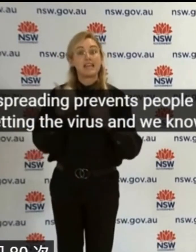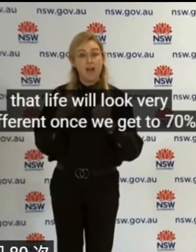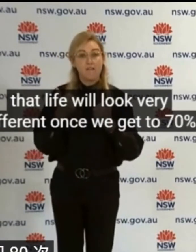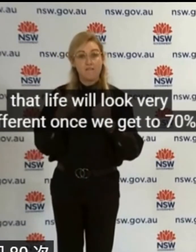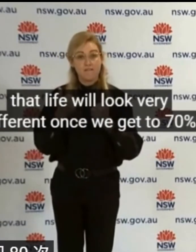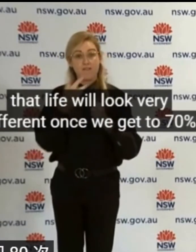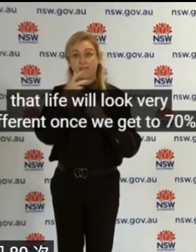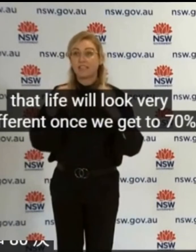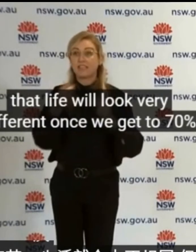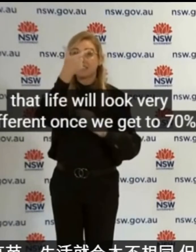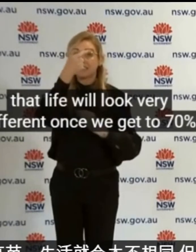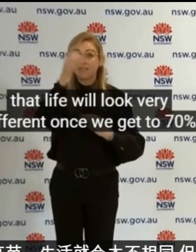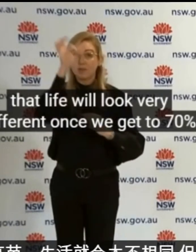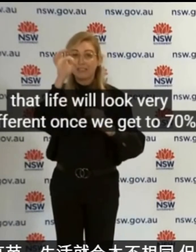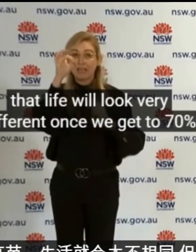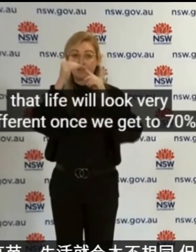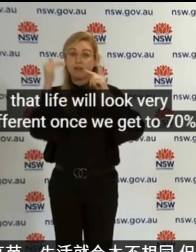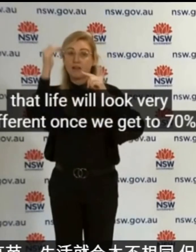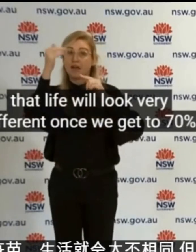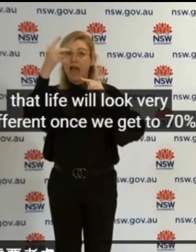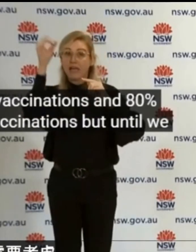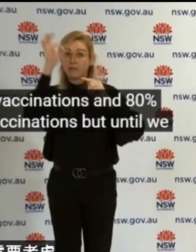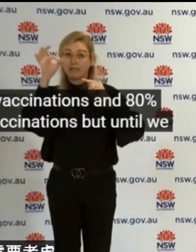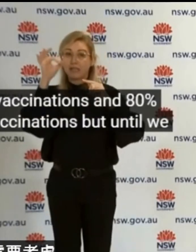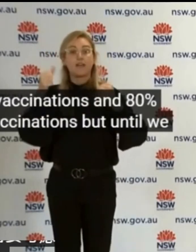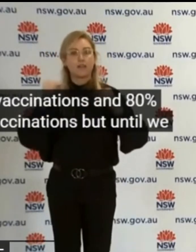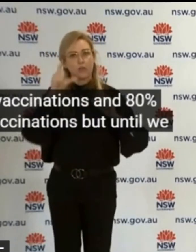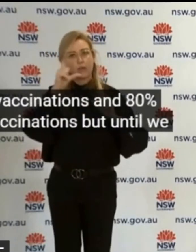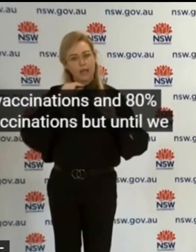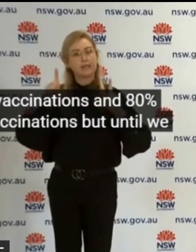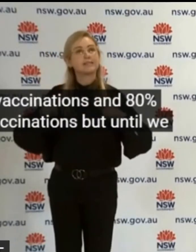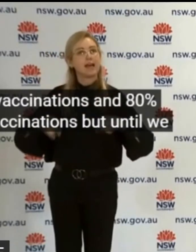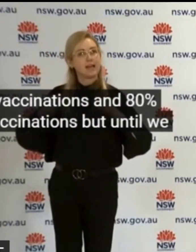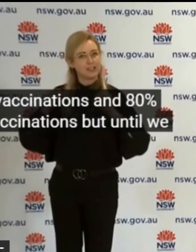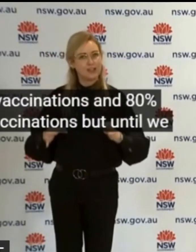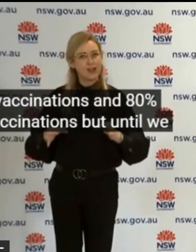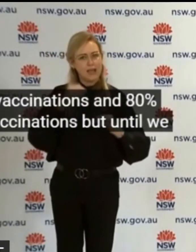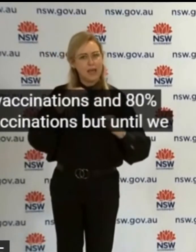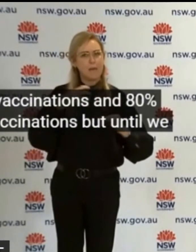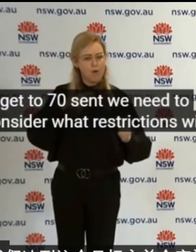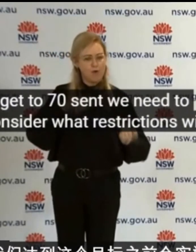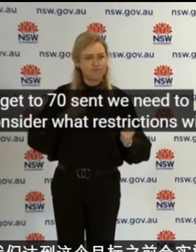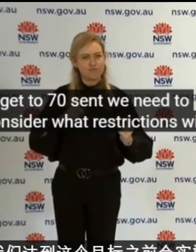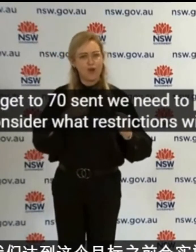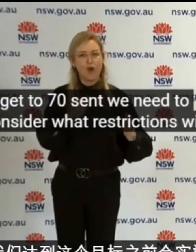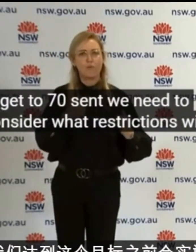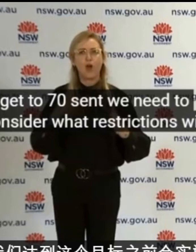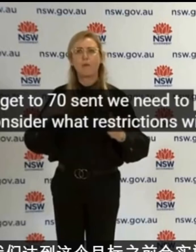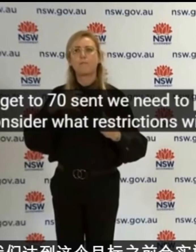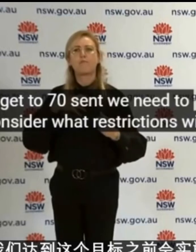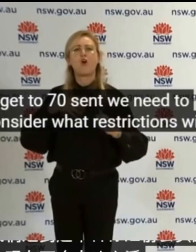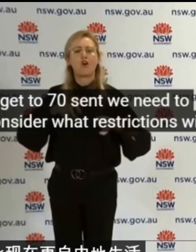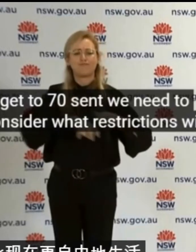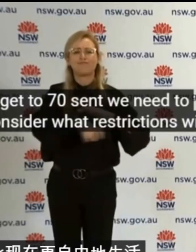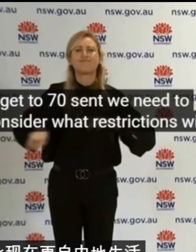we get to 70%, we need to consider what restrictions will be in place until we hit that target and how can we live more freely than we are